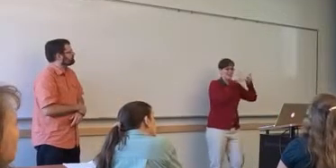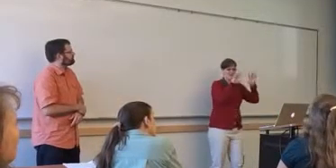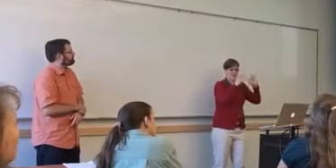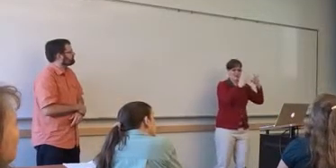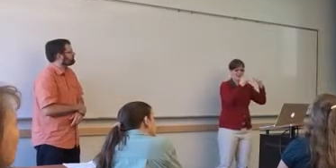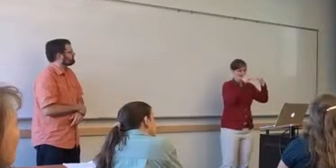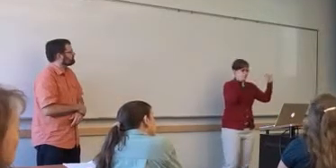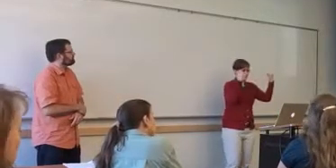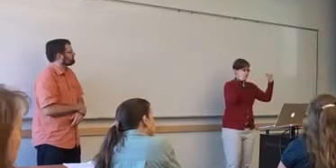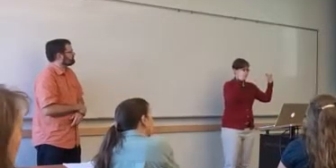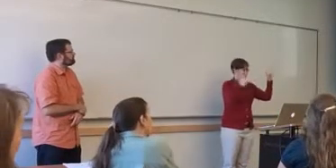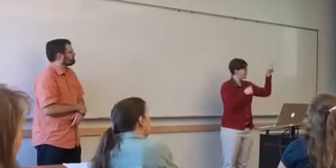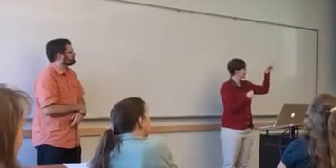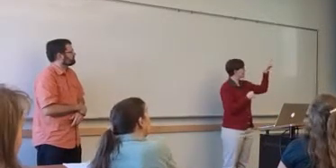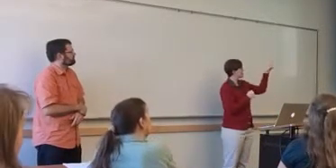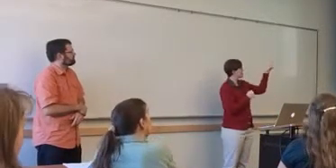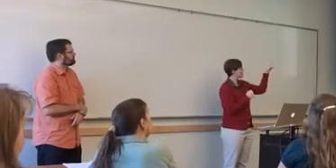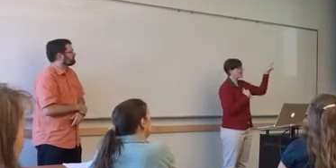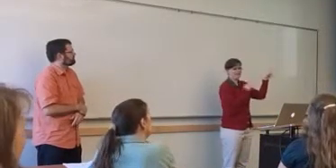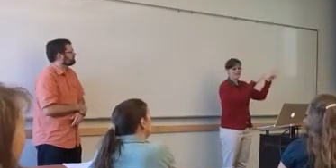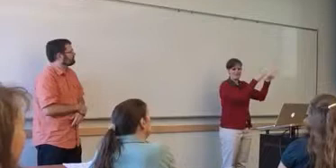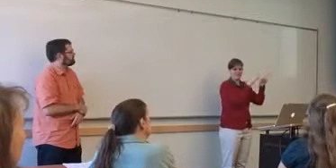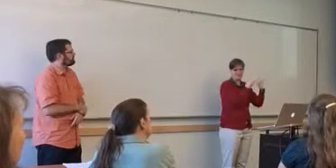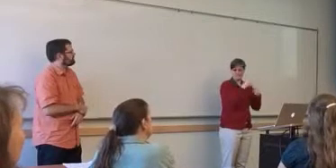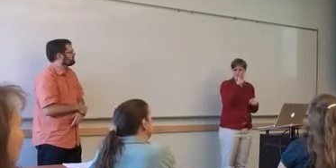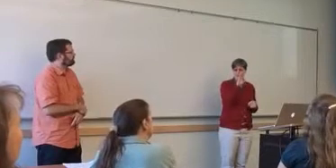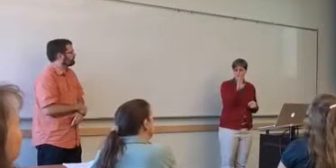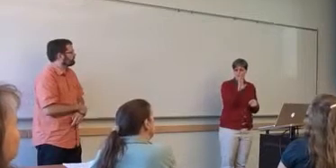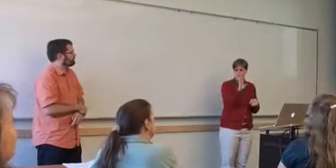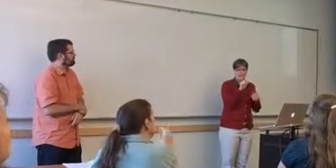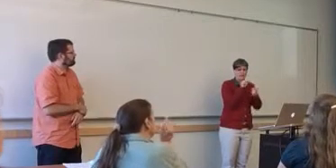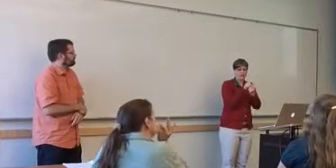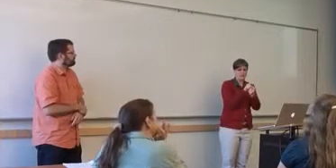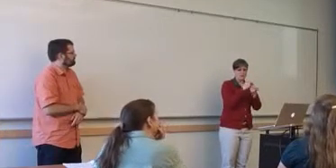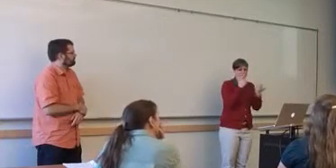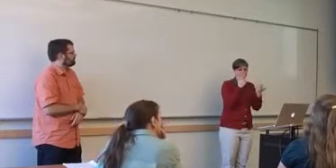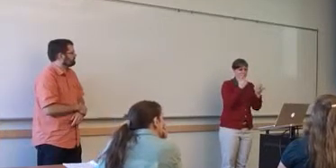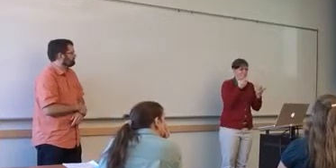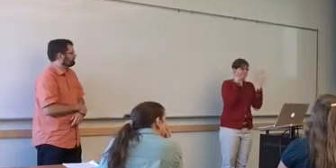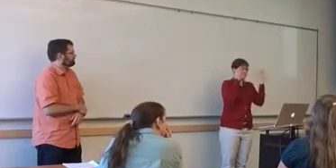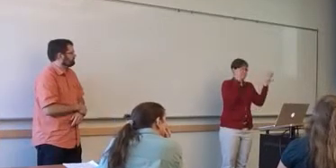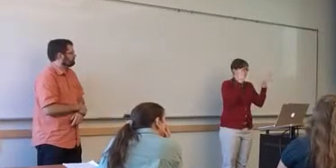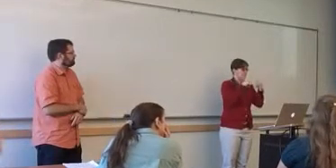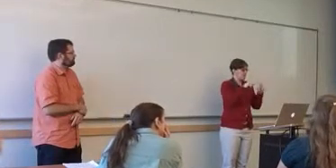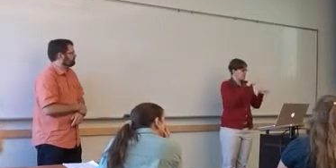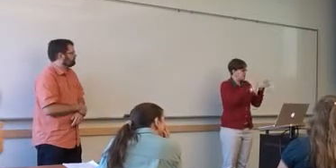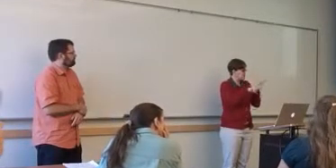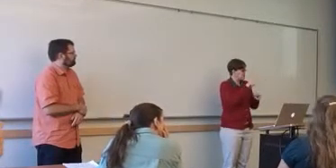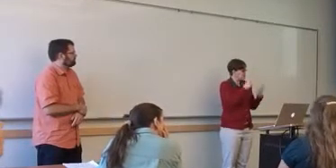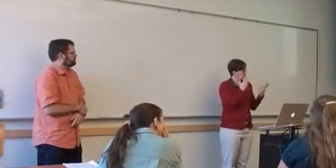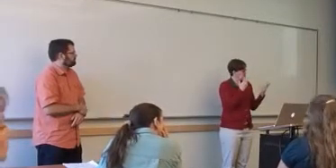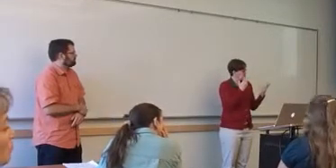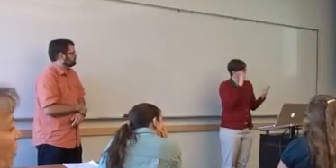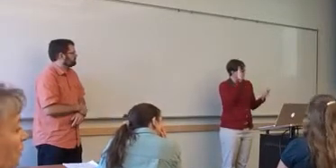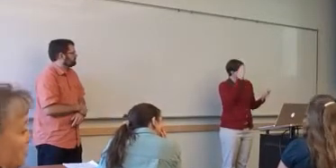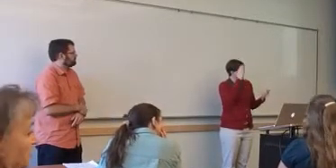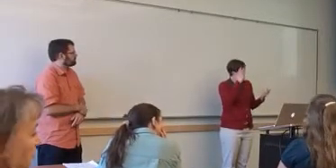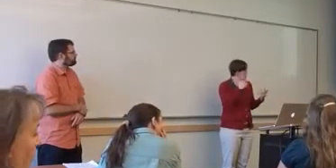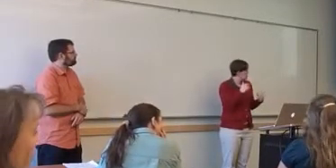So this is kind of the sign language family line. I got it from Facebook. I'm not sure exactly how